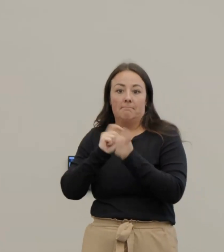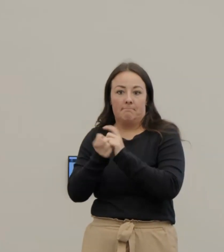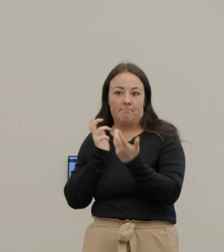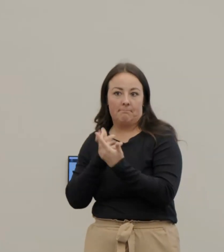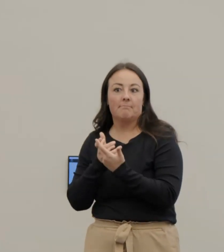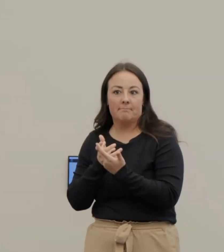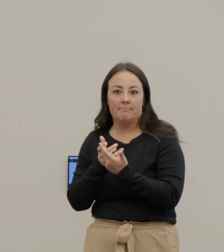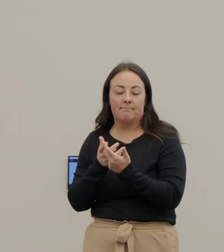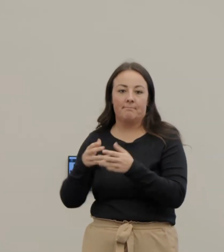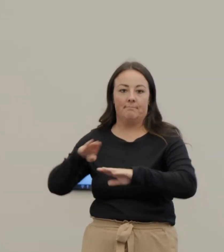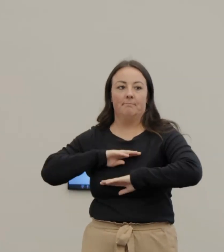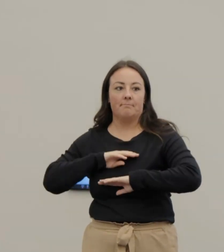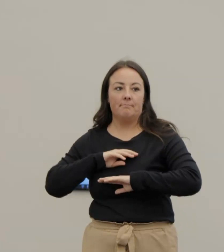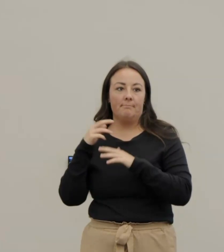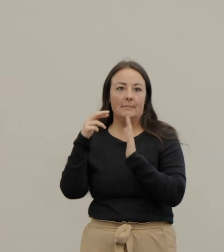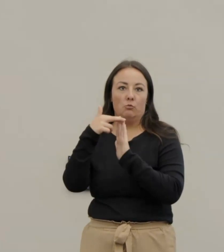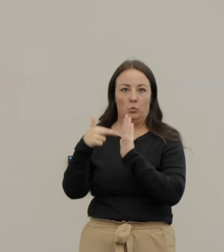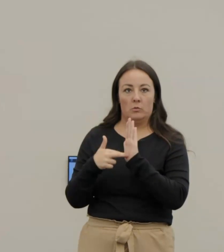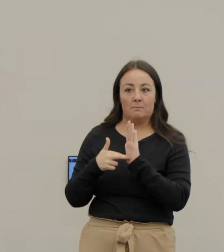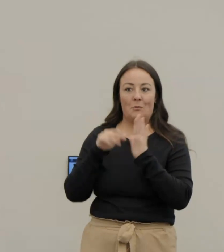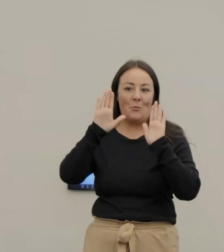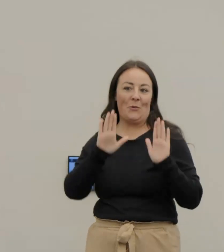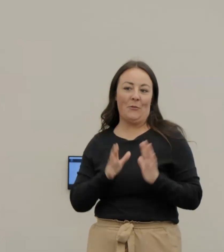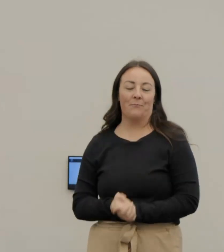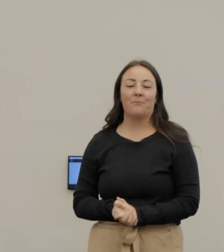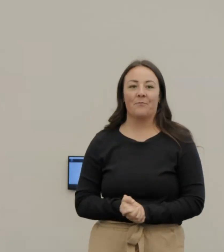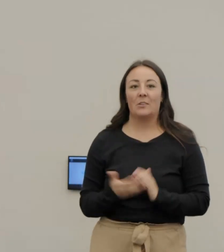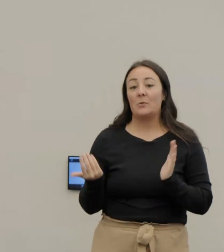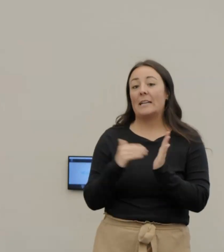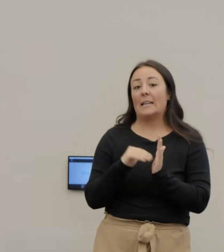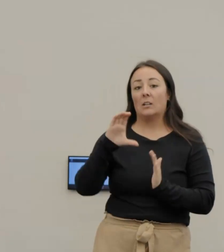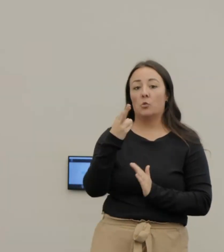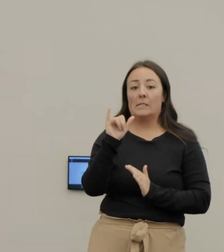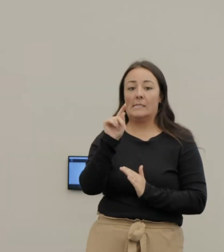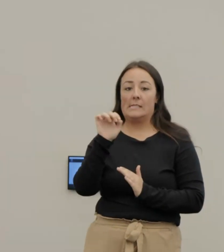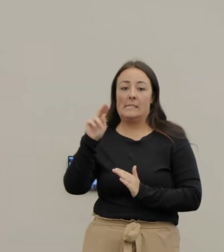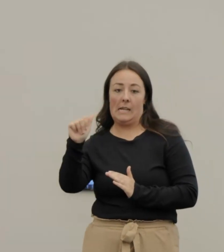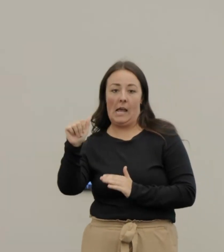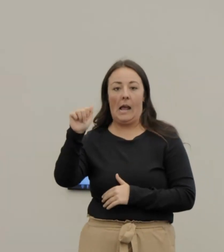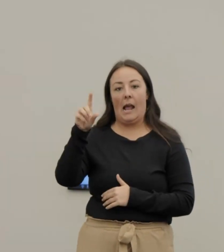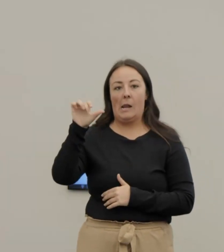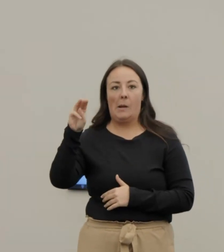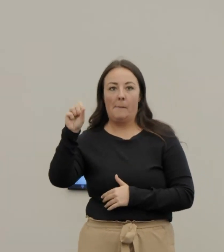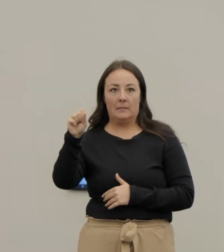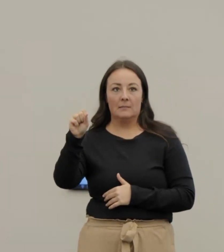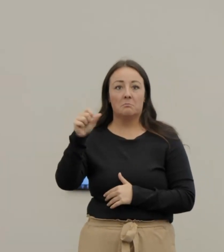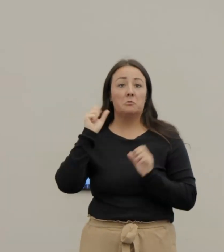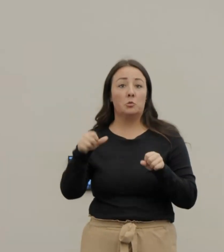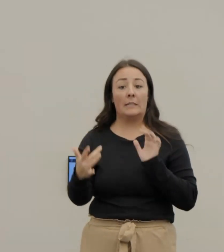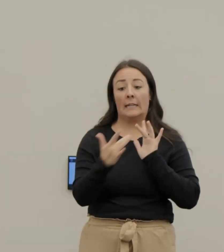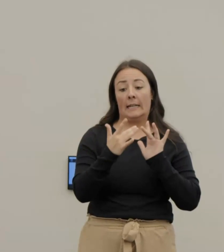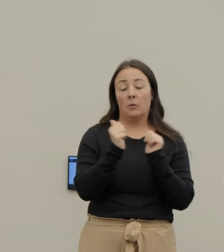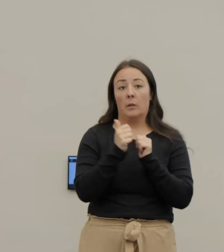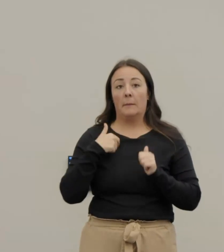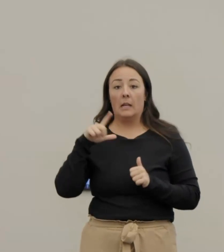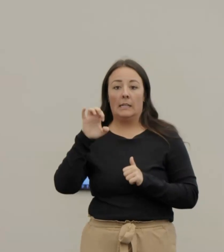right? Wonderful. So again, I'm Christina Adams. I'm a manager of digital accessibility at Site Improve. You can connect with me on